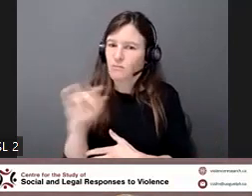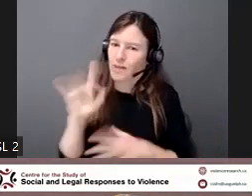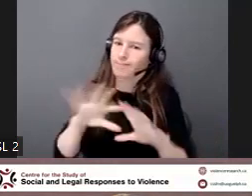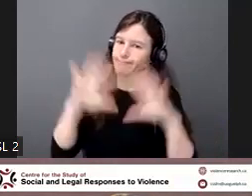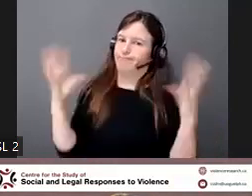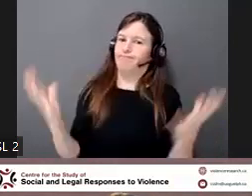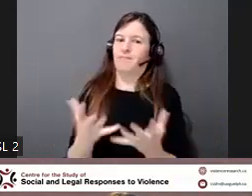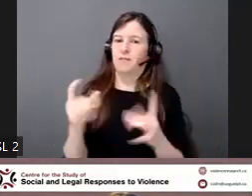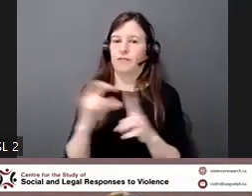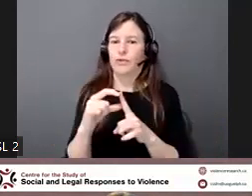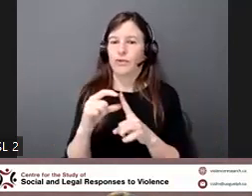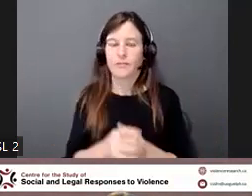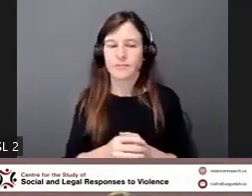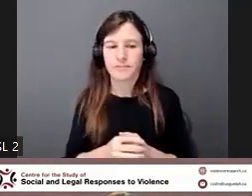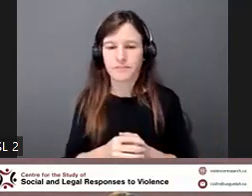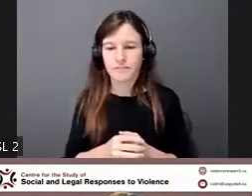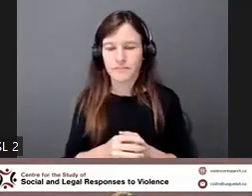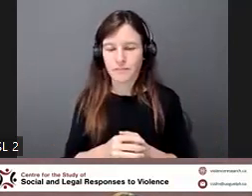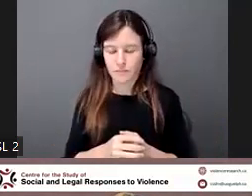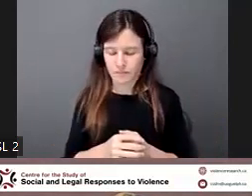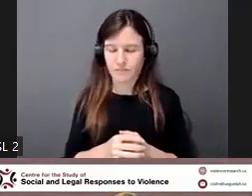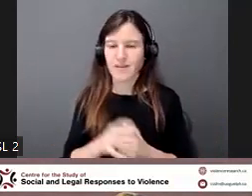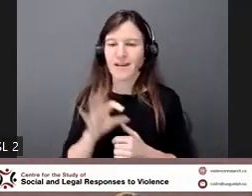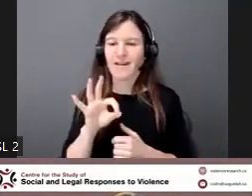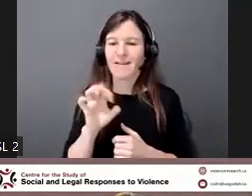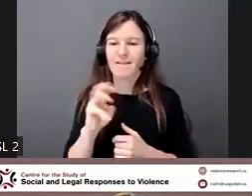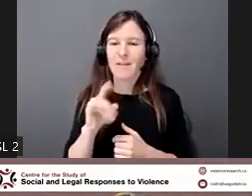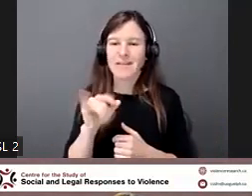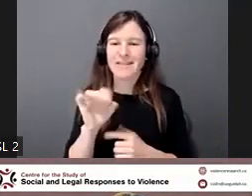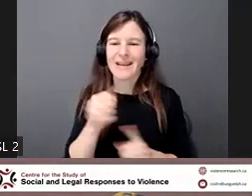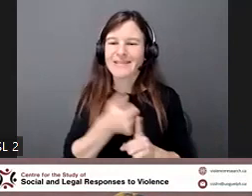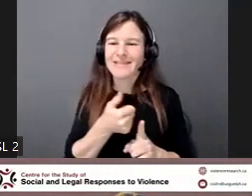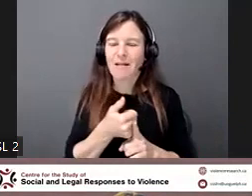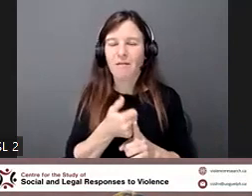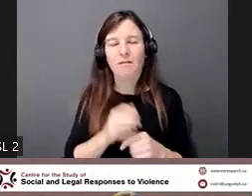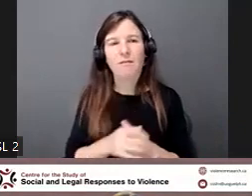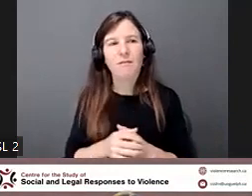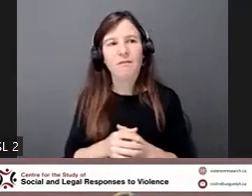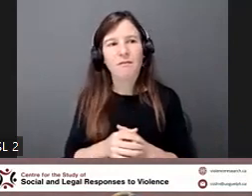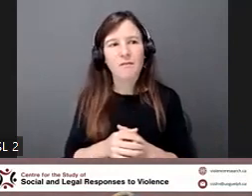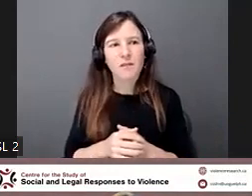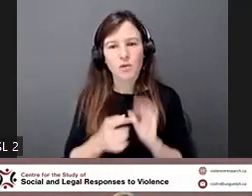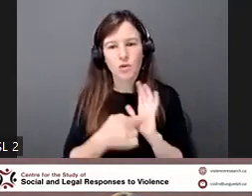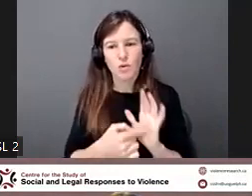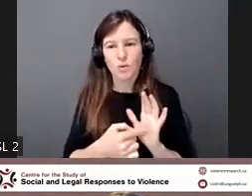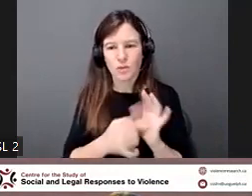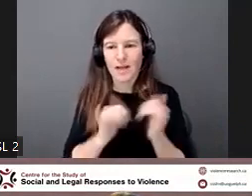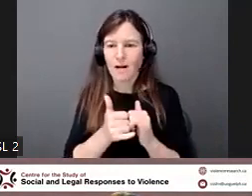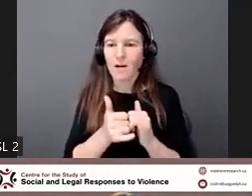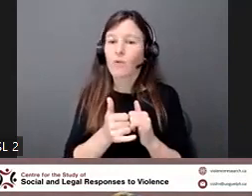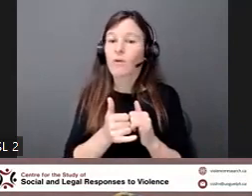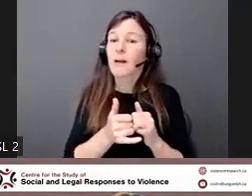way, my talk today uses femicide as an example of how members of the public, and especially our governments and our leaders, if